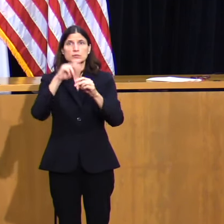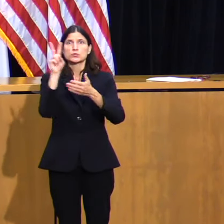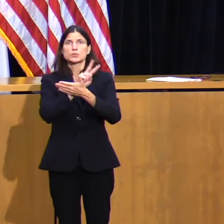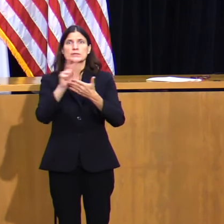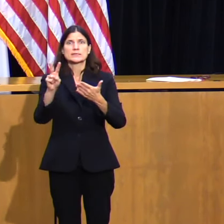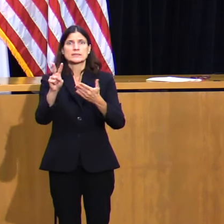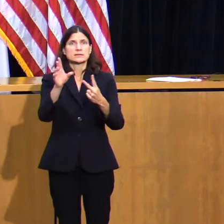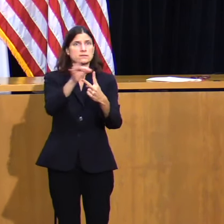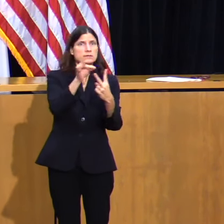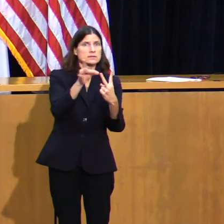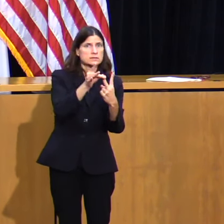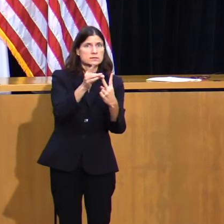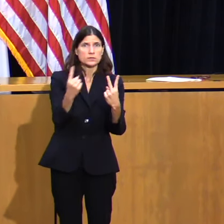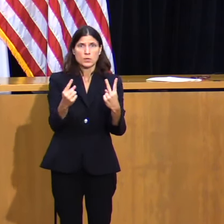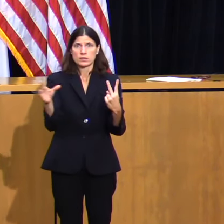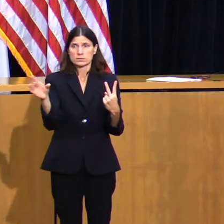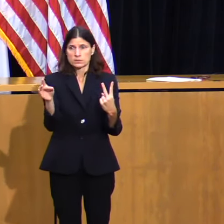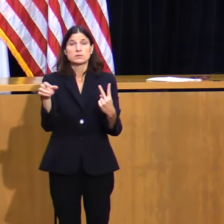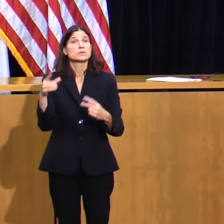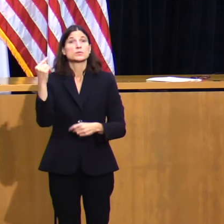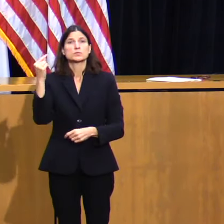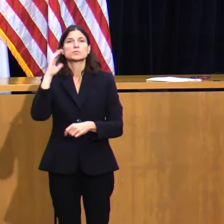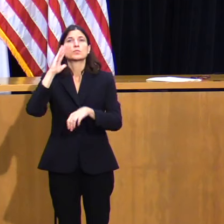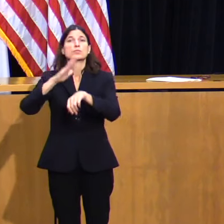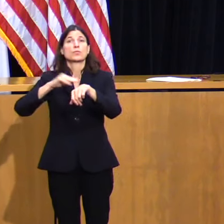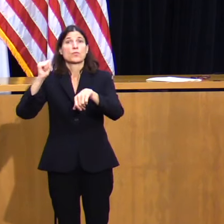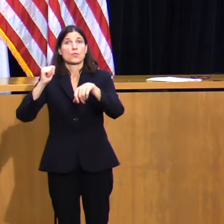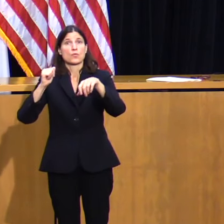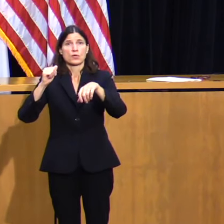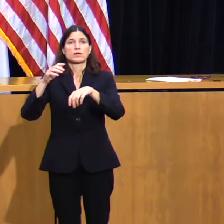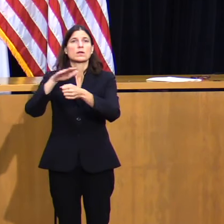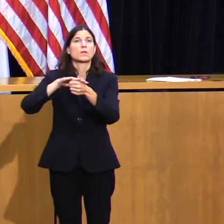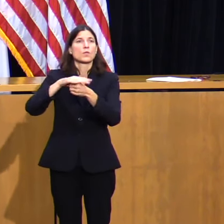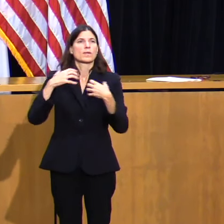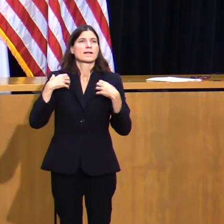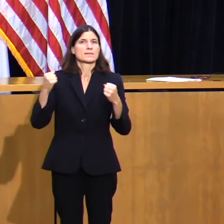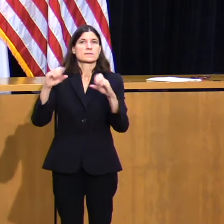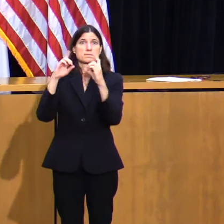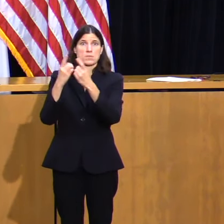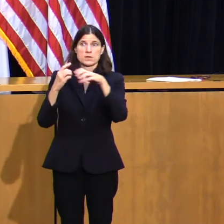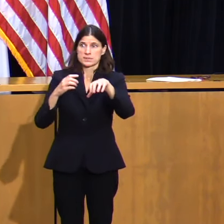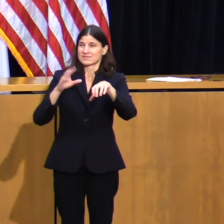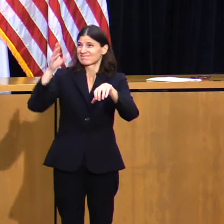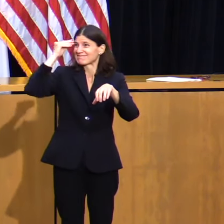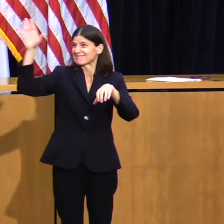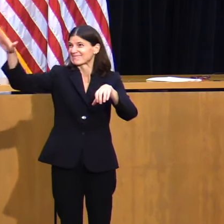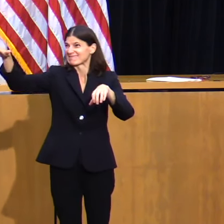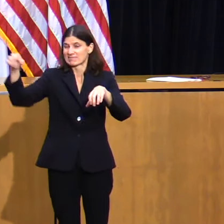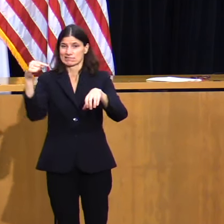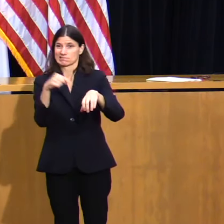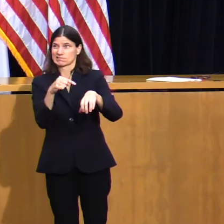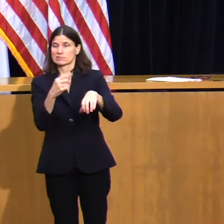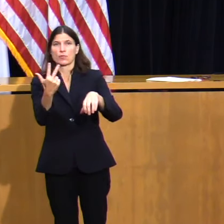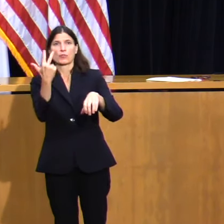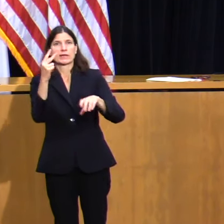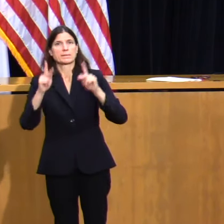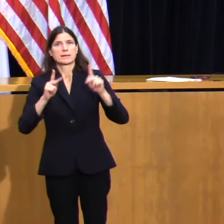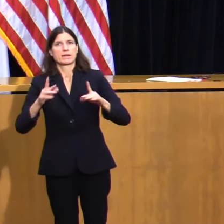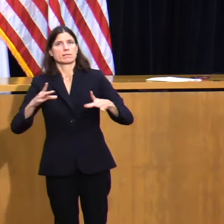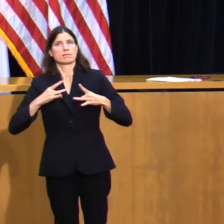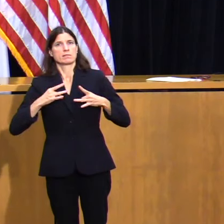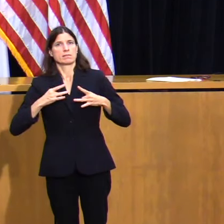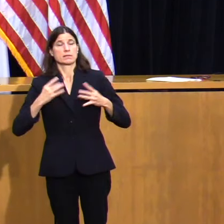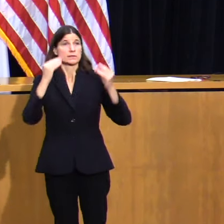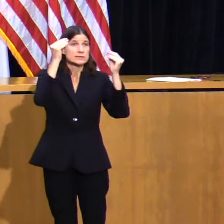Board of Health, and the school could say, we're concerned that this classroom may have transmission going